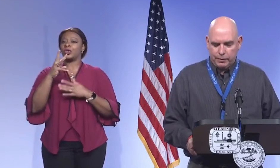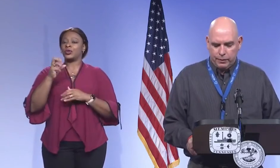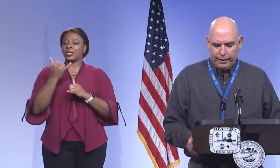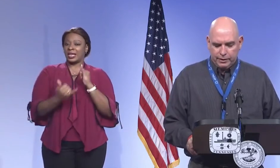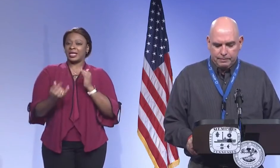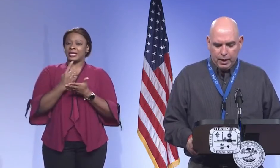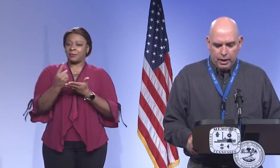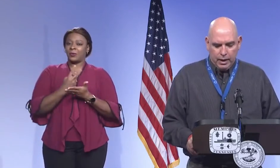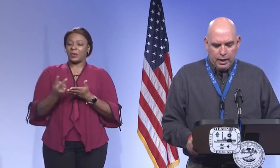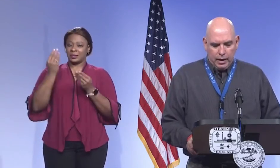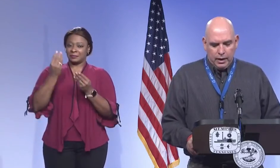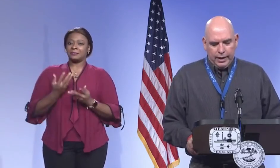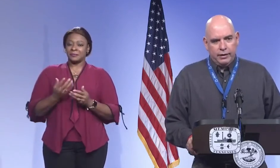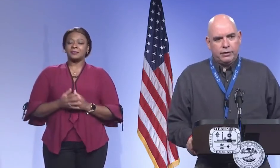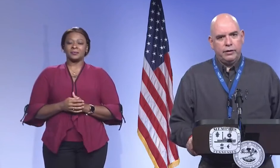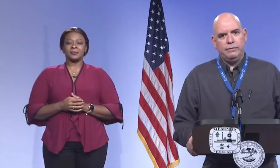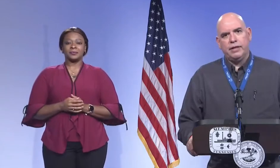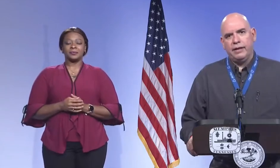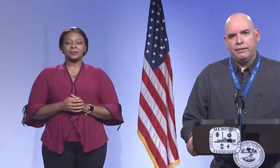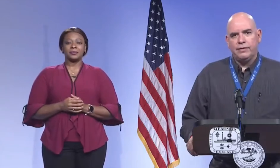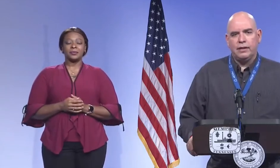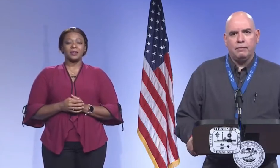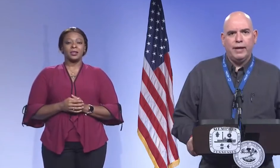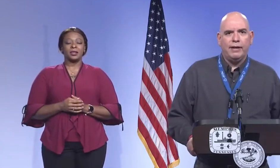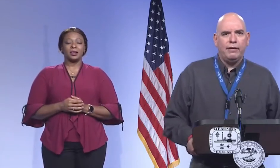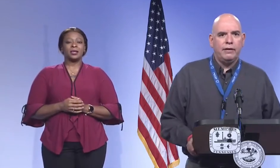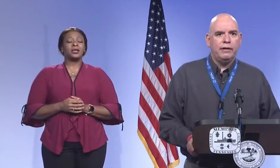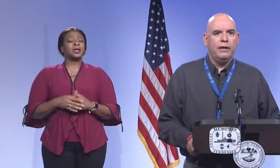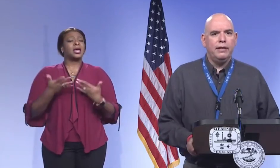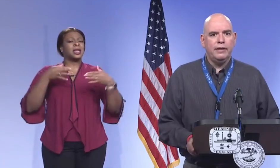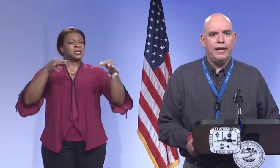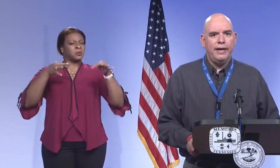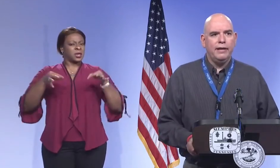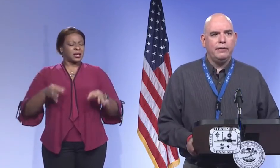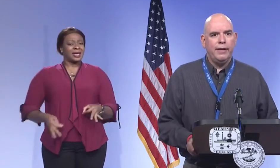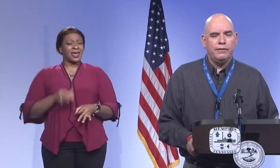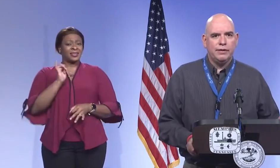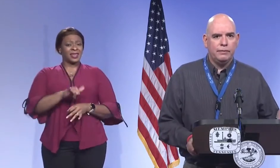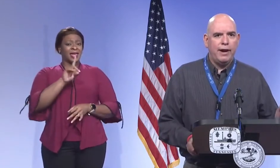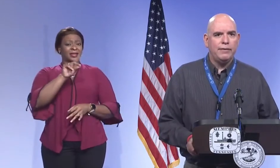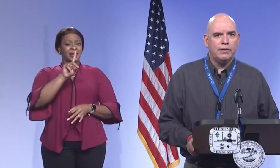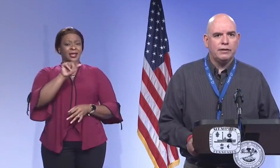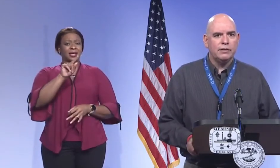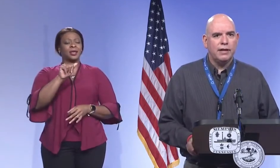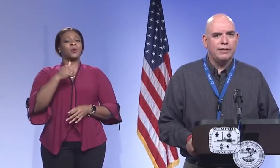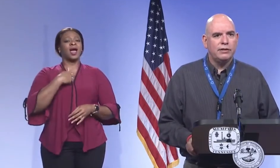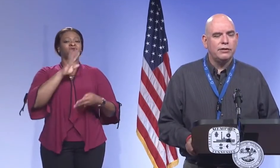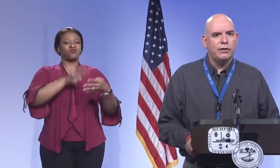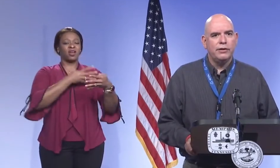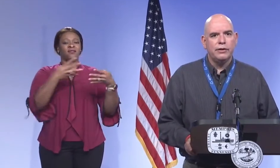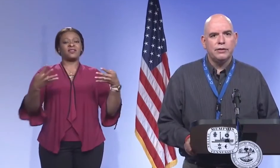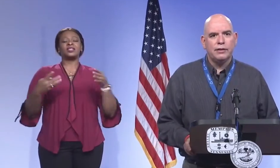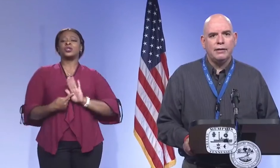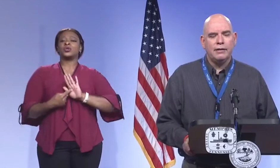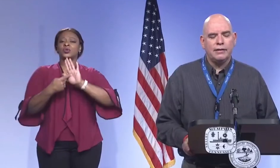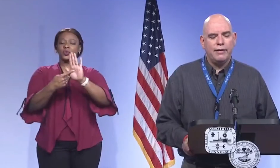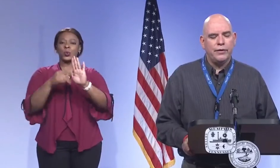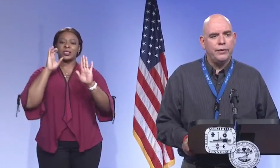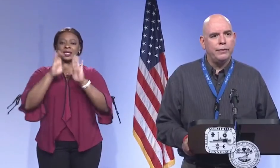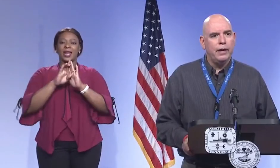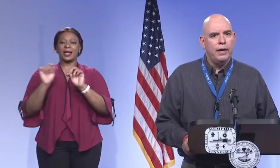couple of weeks. And in terms of a breakdown on the data, we have some graphics and slides to show you